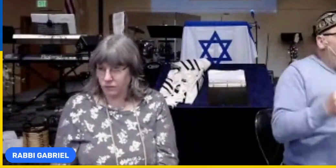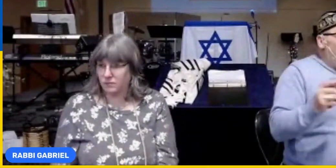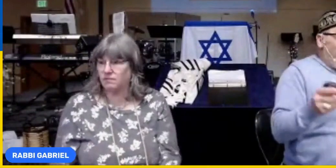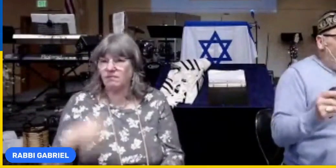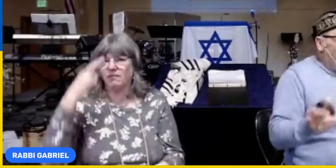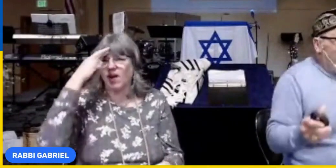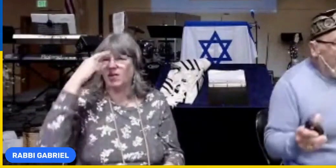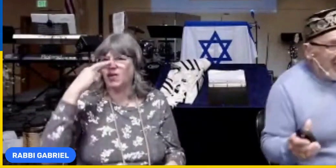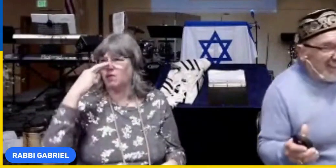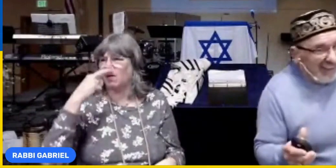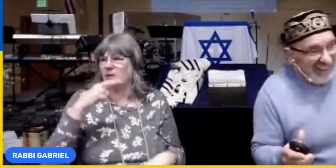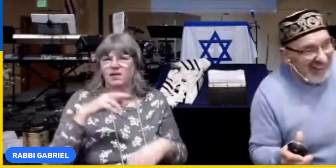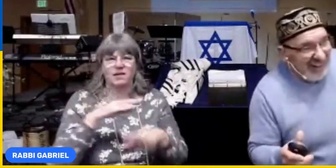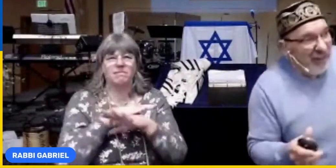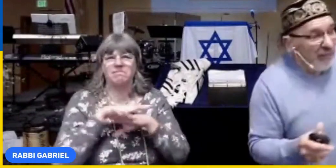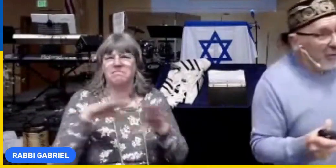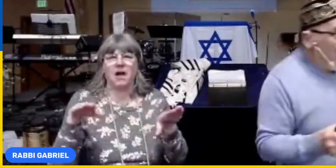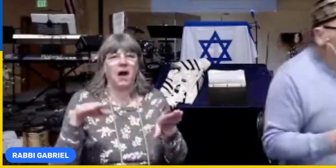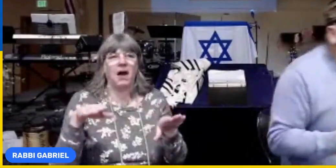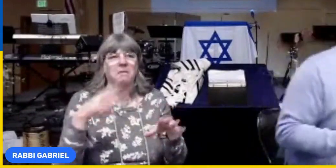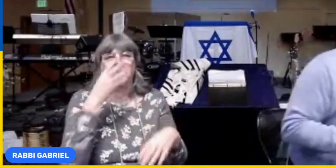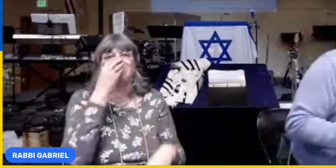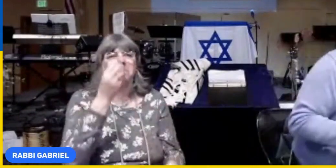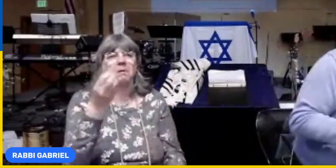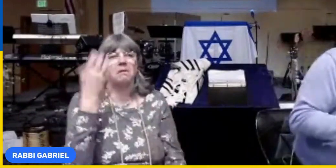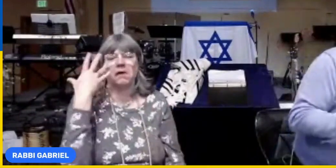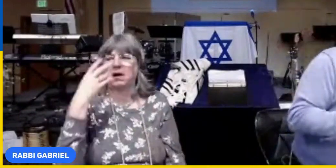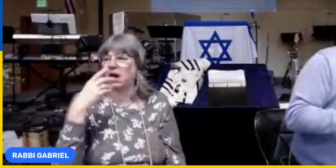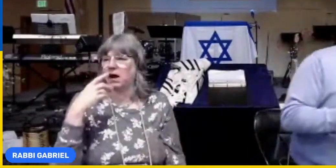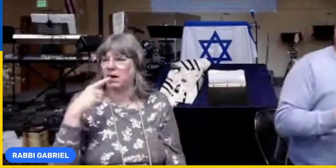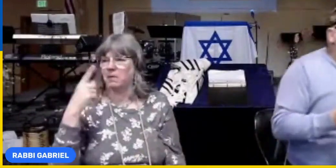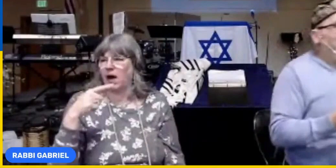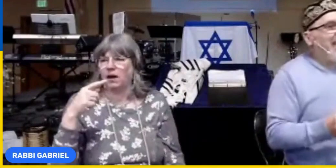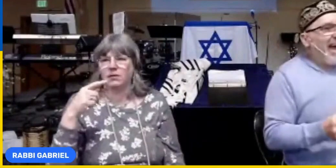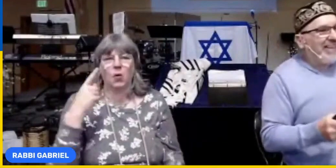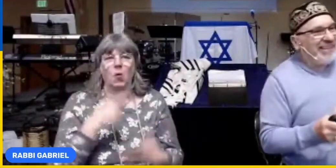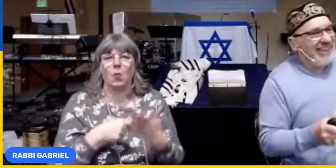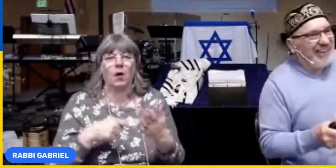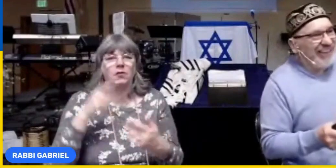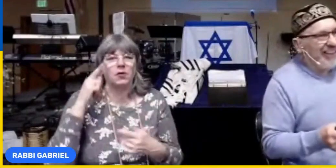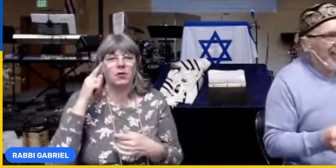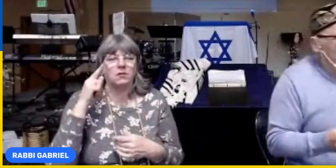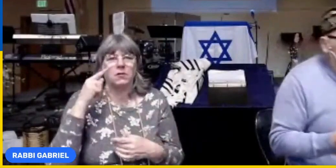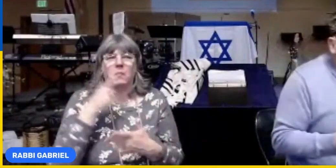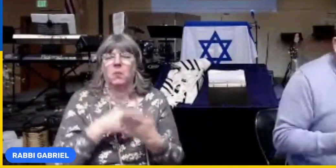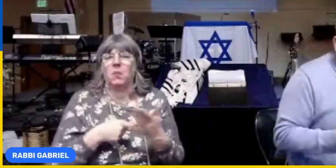Romans, they didn't care about theology. If you're quite like a Jew, you're a Jew, pay the tax.